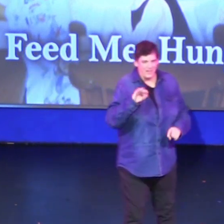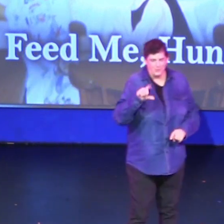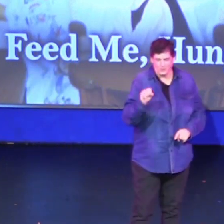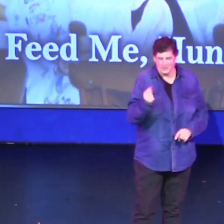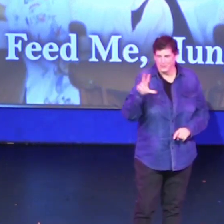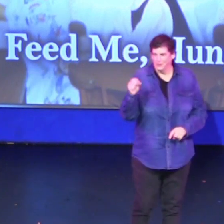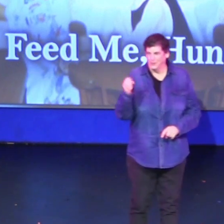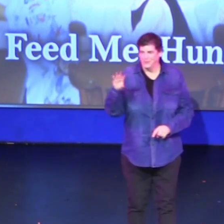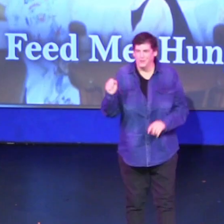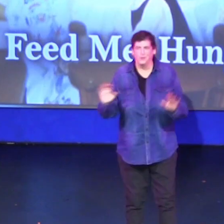and impossible to read.